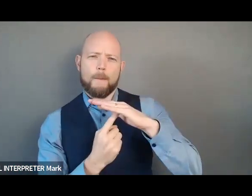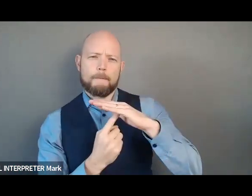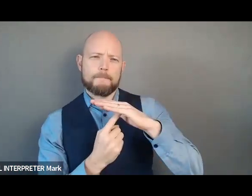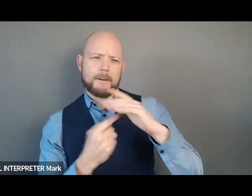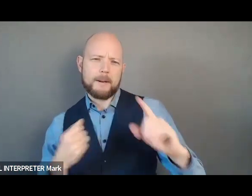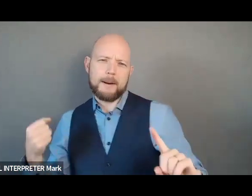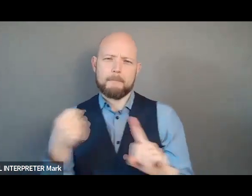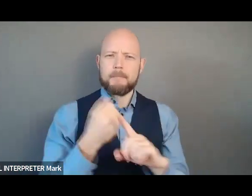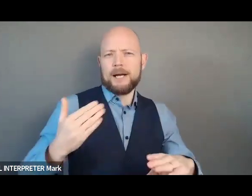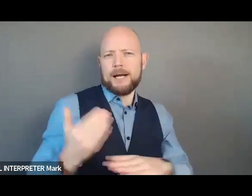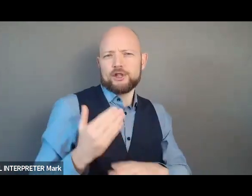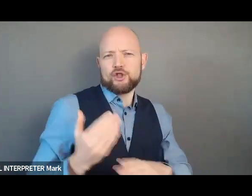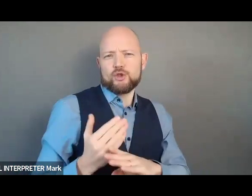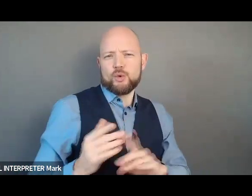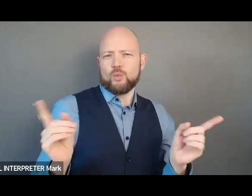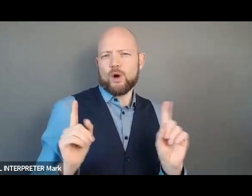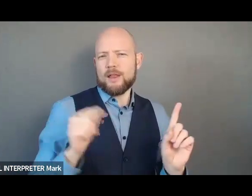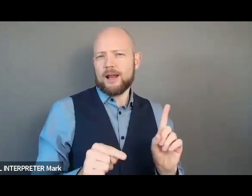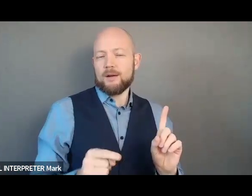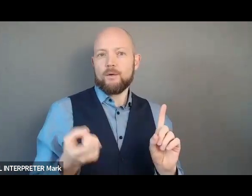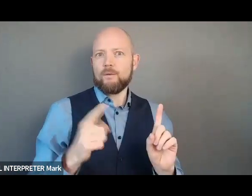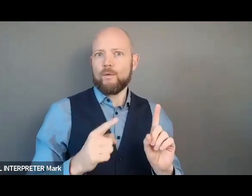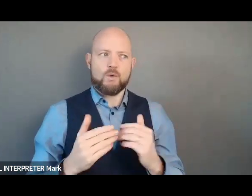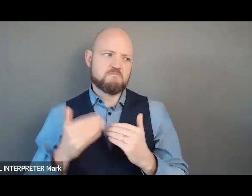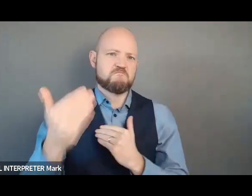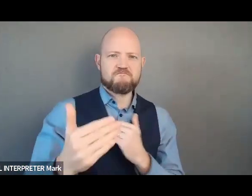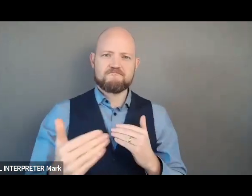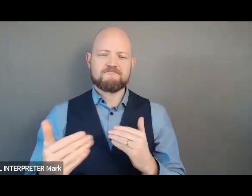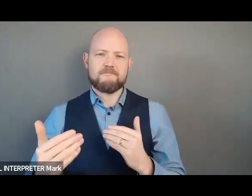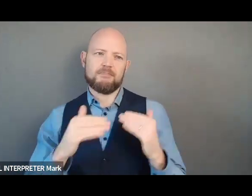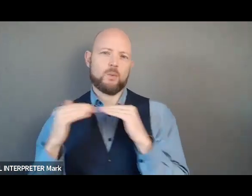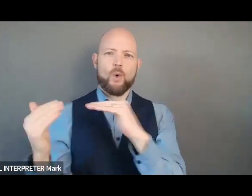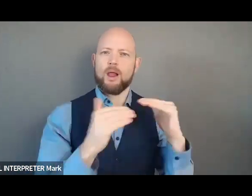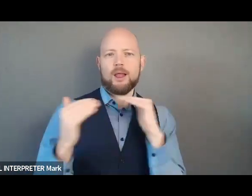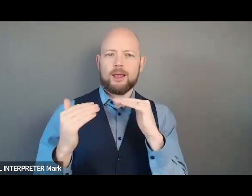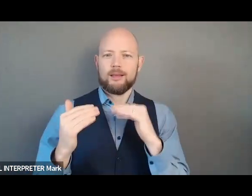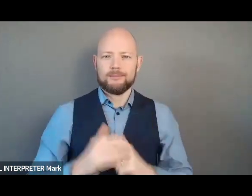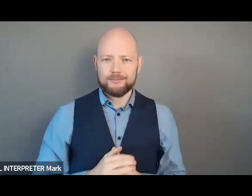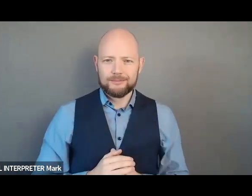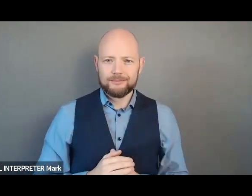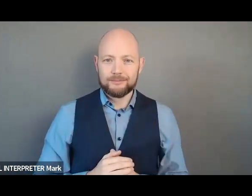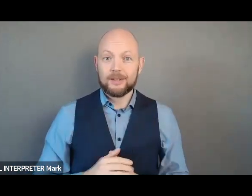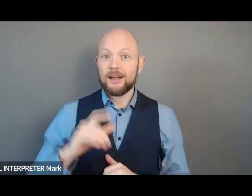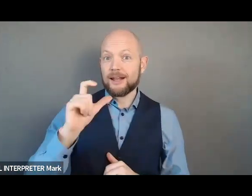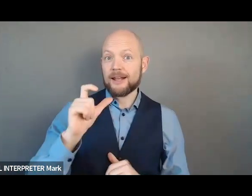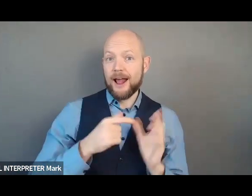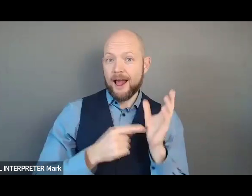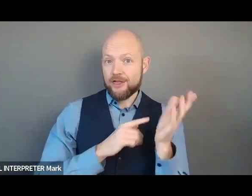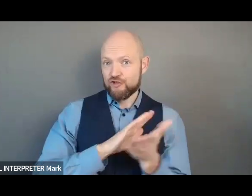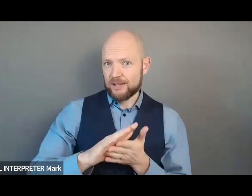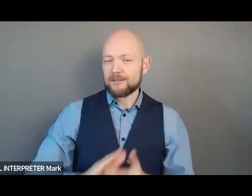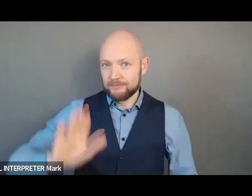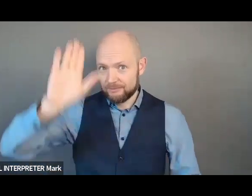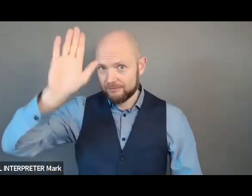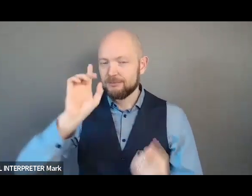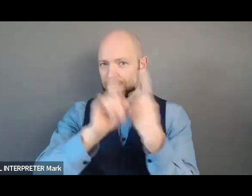to accelerate equity? Katherine, straight out. I'll dive straight in. I